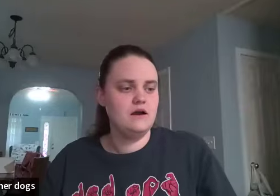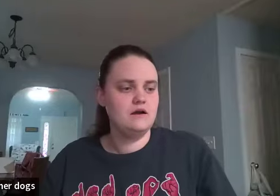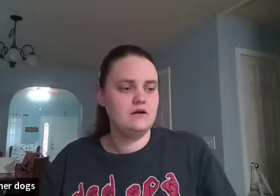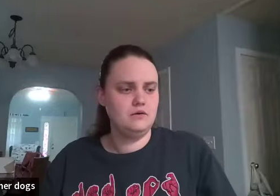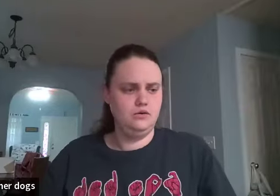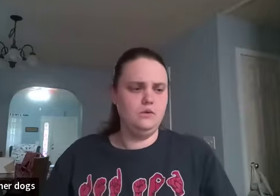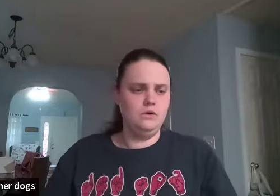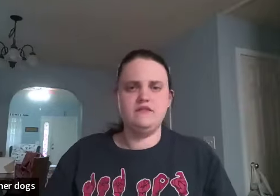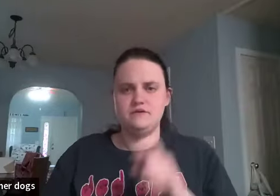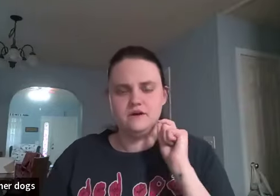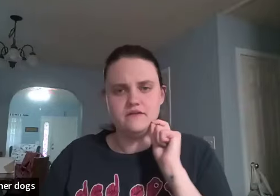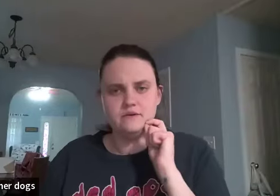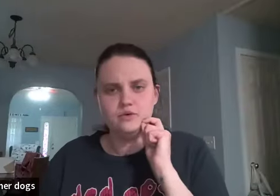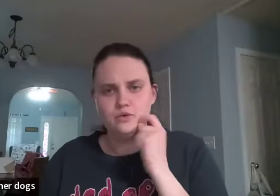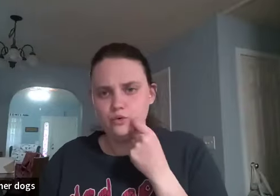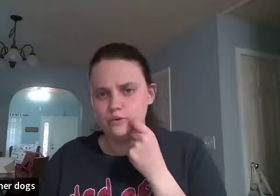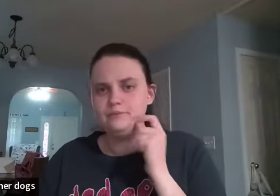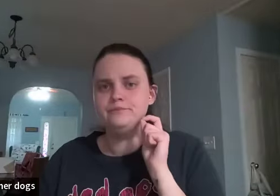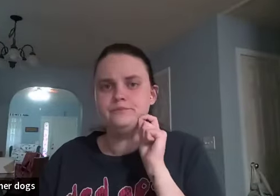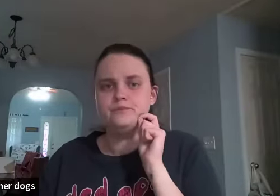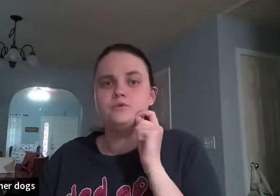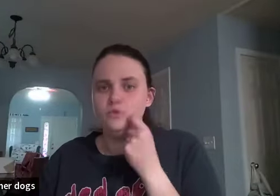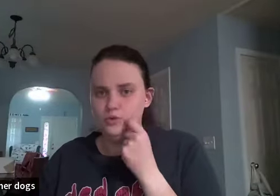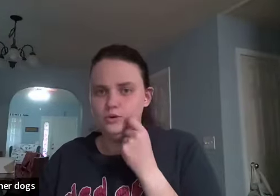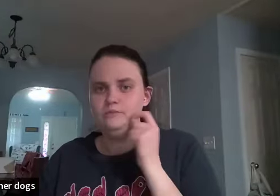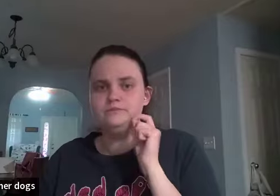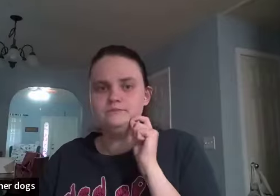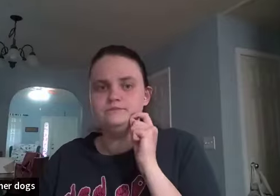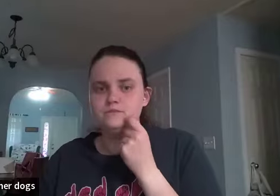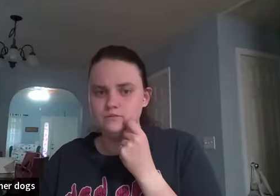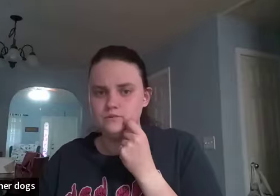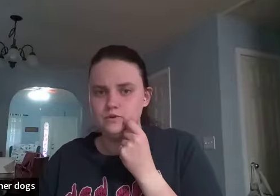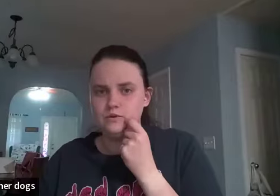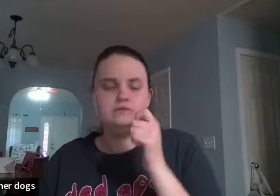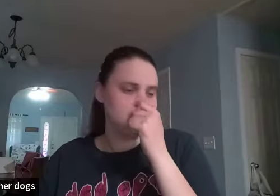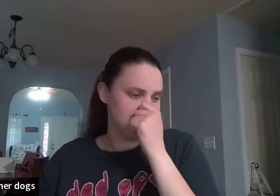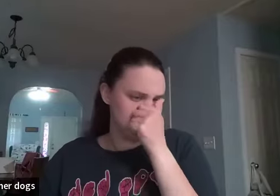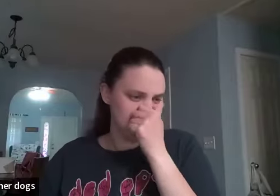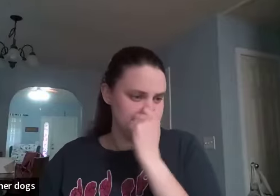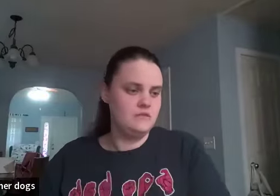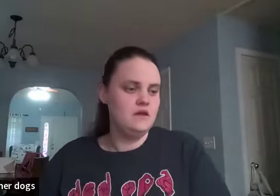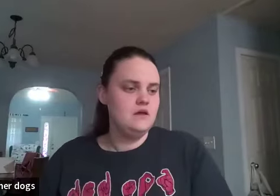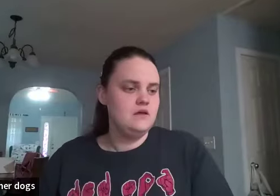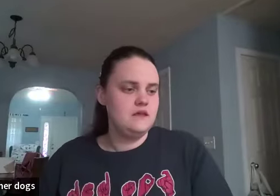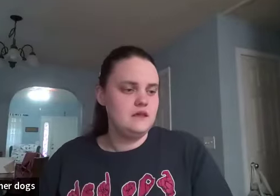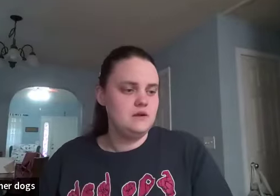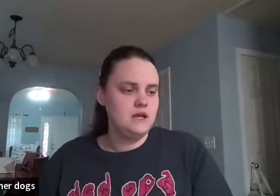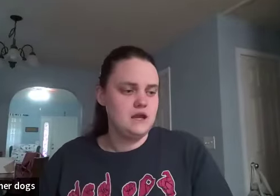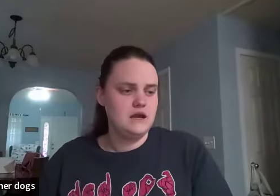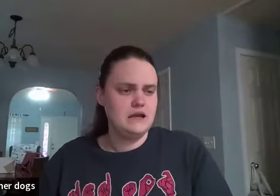our cool. I think we forgot that one. Cool, cool, cool. Then we